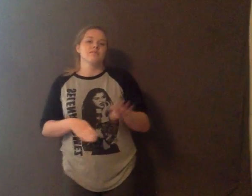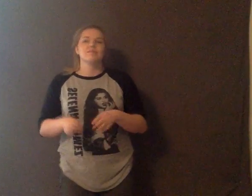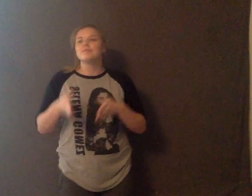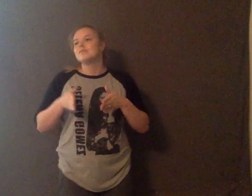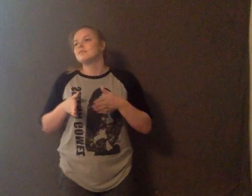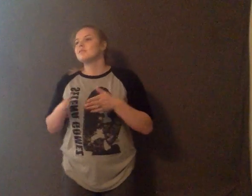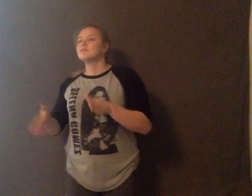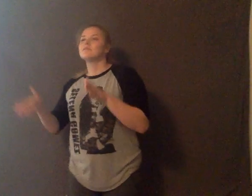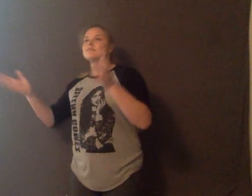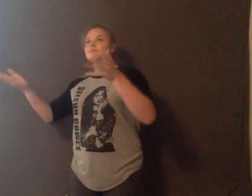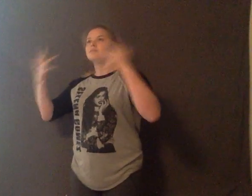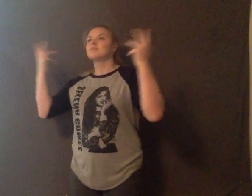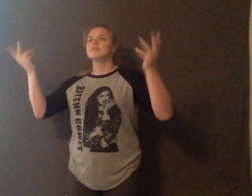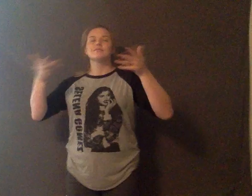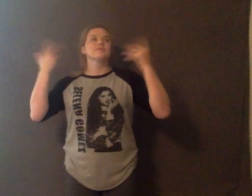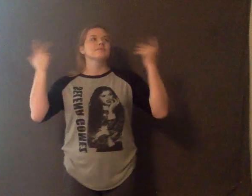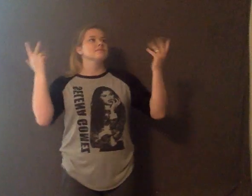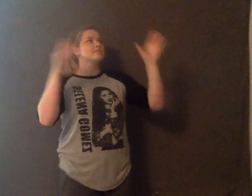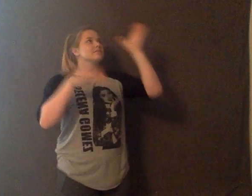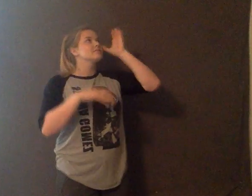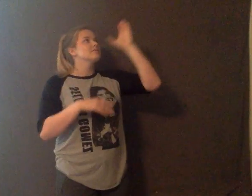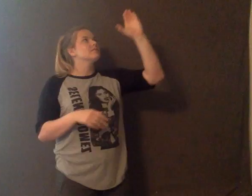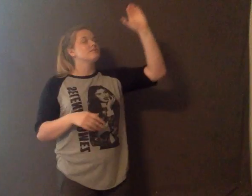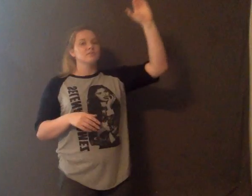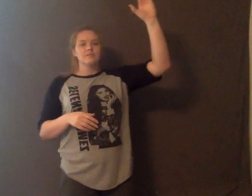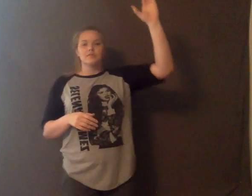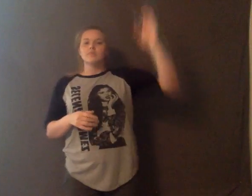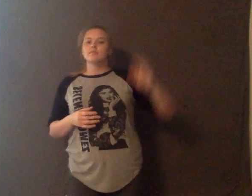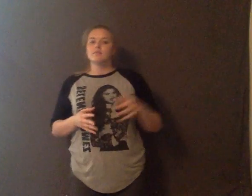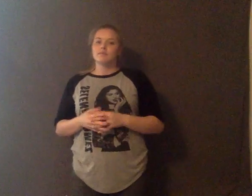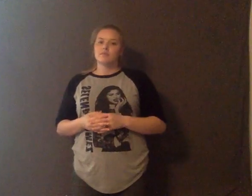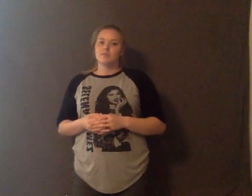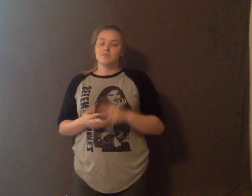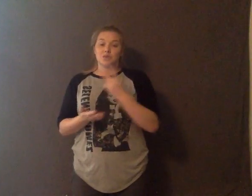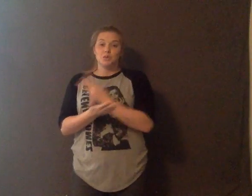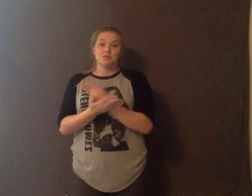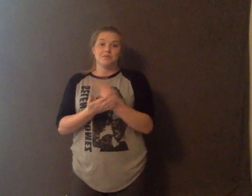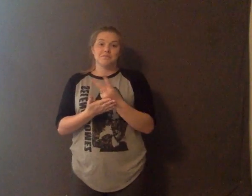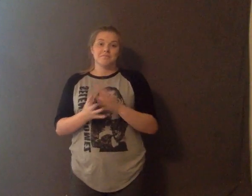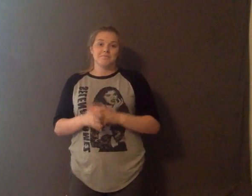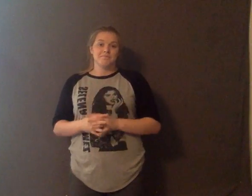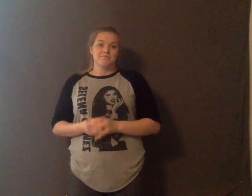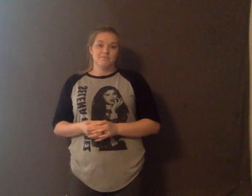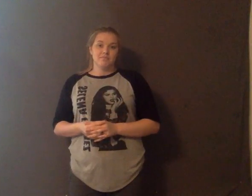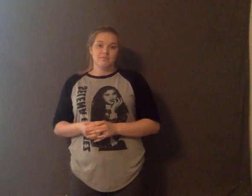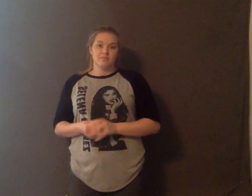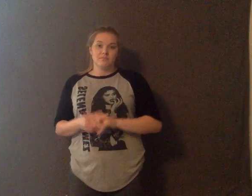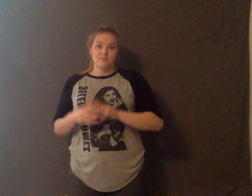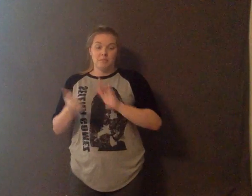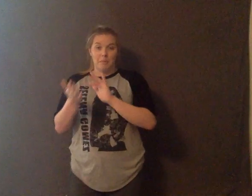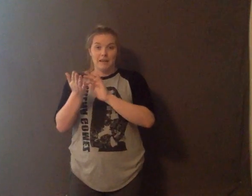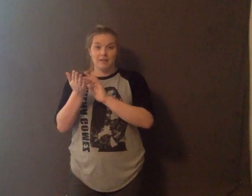the fresh air, the sunshine. 2 weeks. It's all it took, 2 weeks to get off all the meds